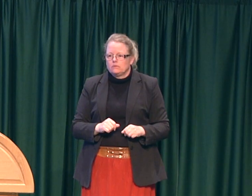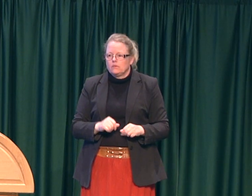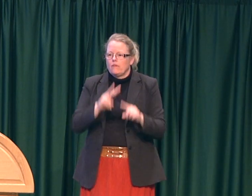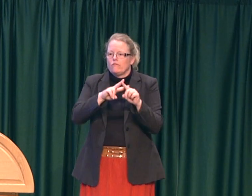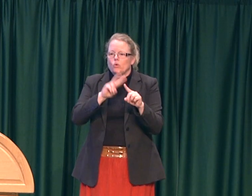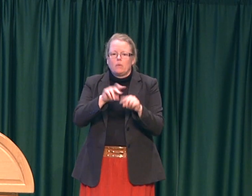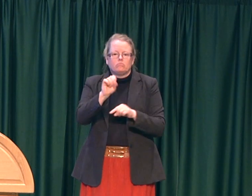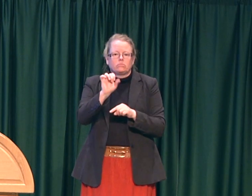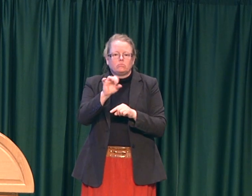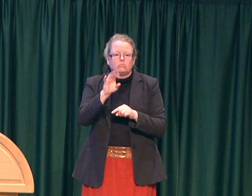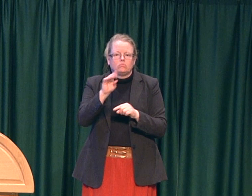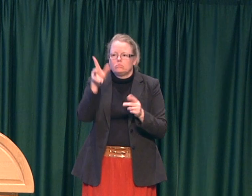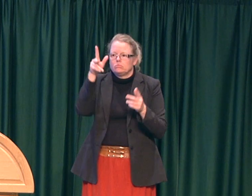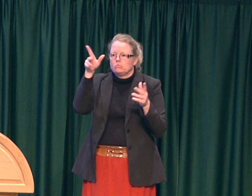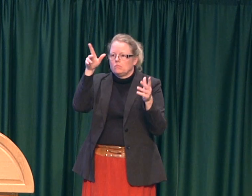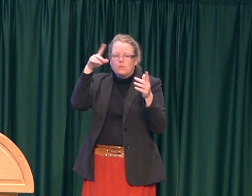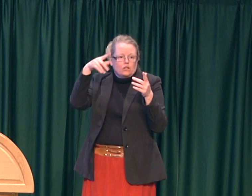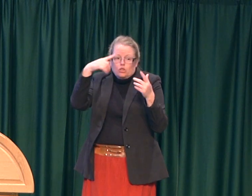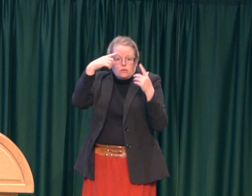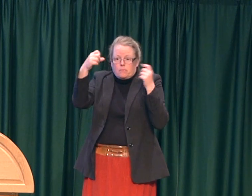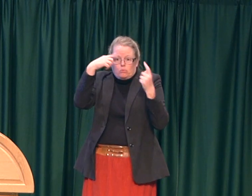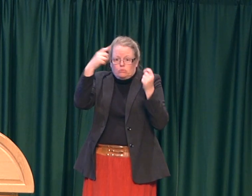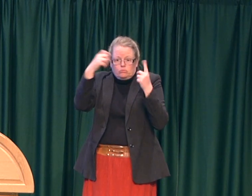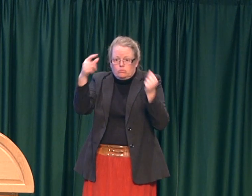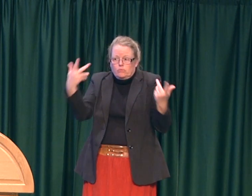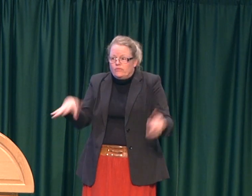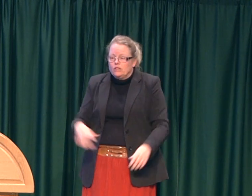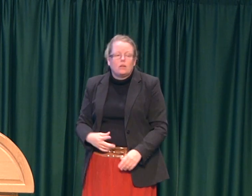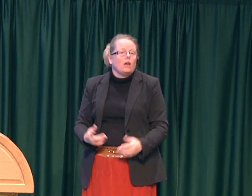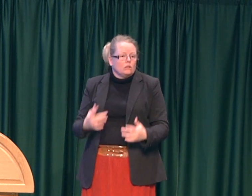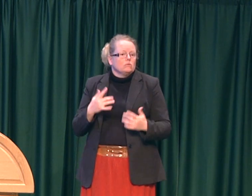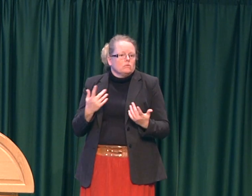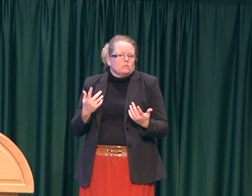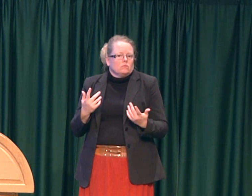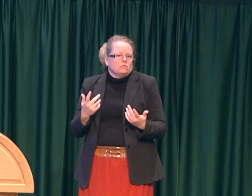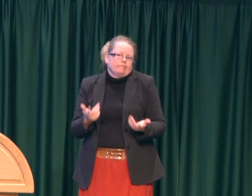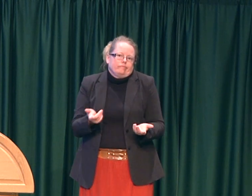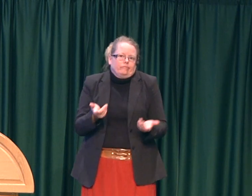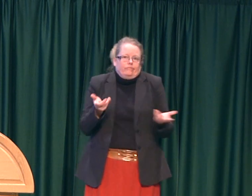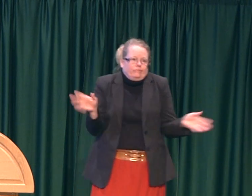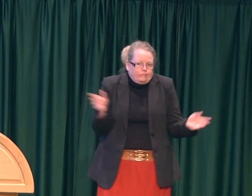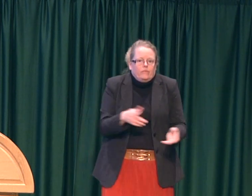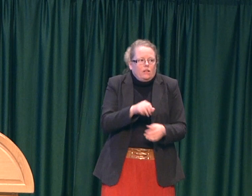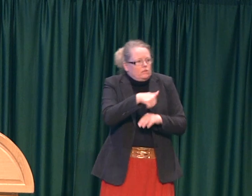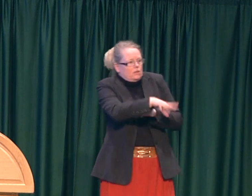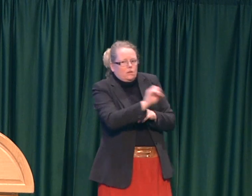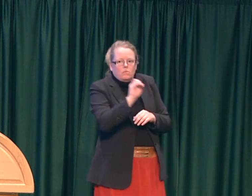be a 6-week or an 8-week course, likely just memorization of vocabulary at that time.